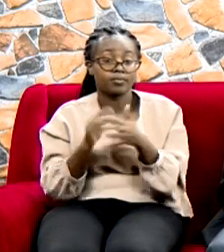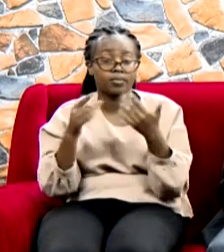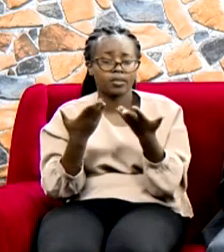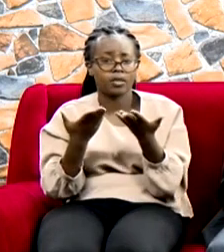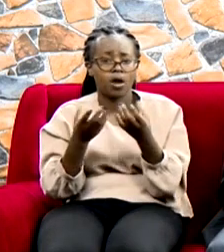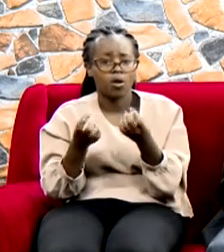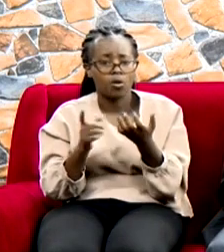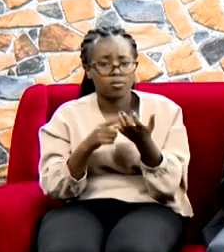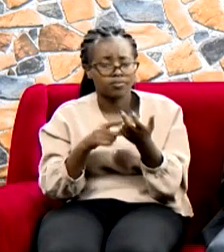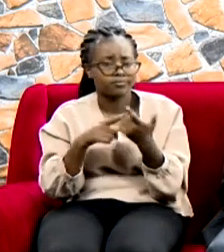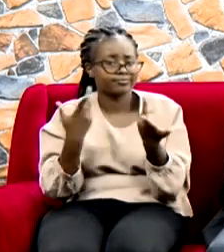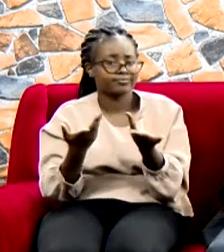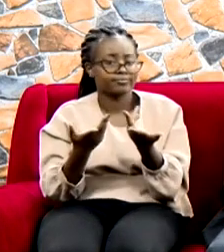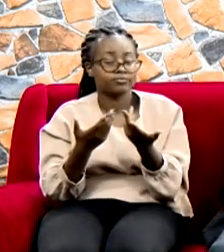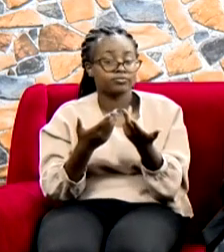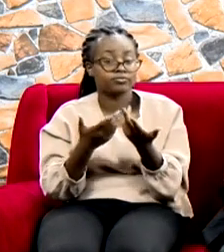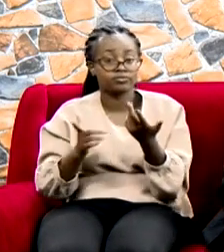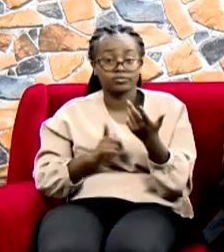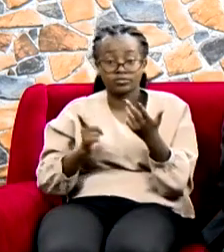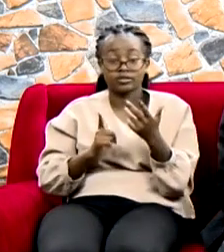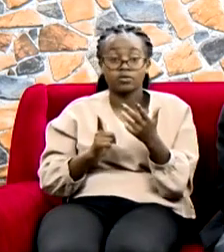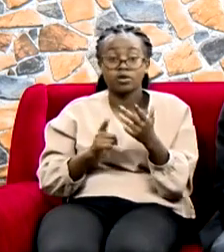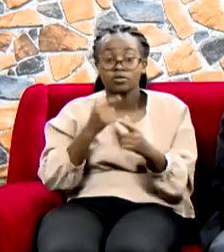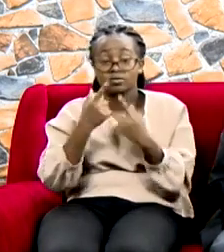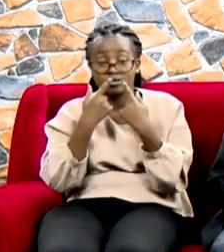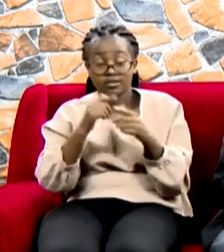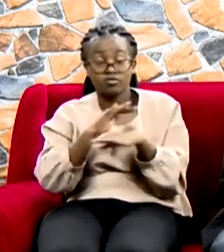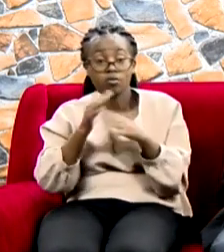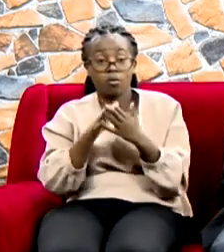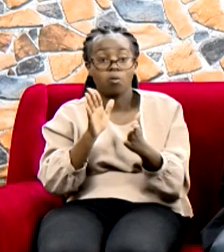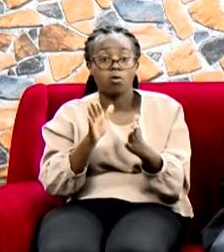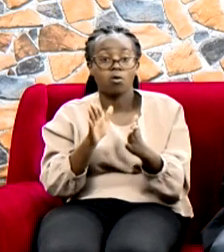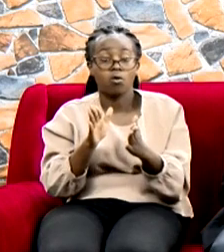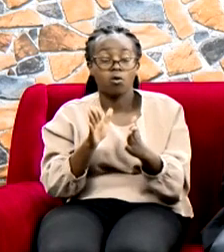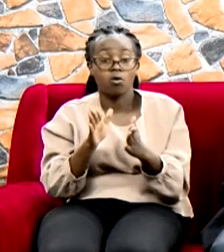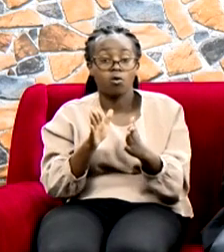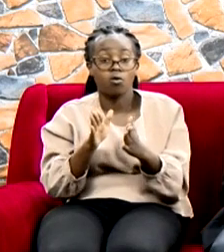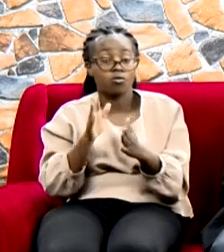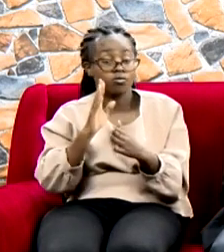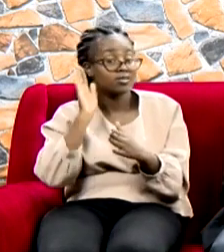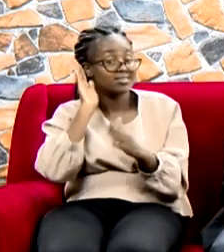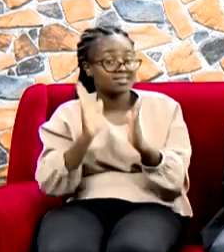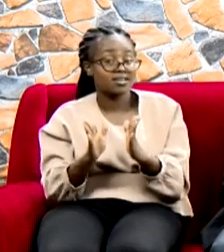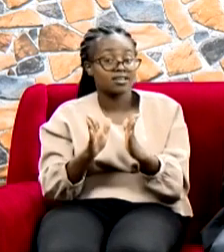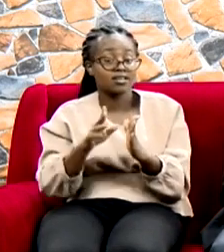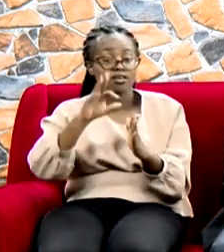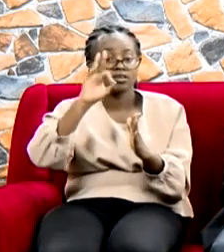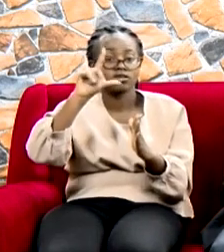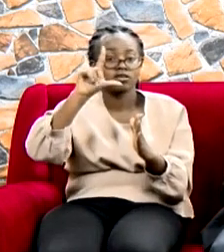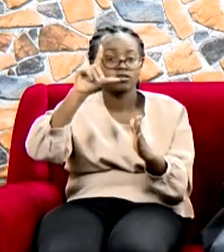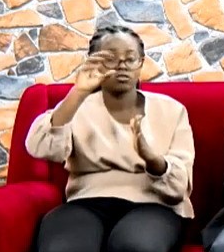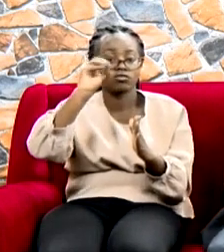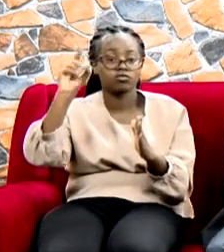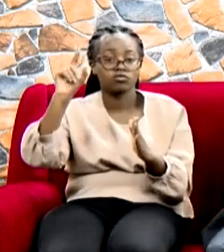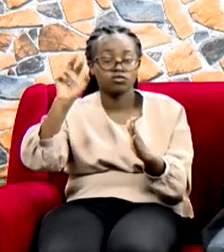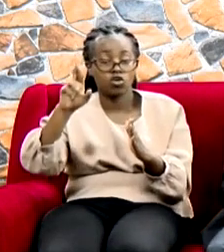or if it's styles or something like that. The leading one that I would recommend for most of my listeners would be floor time therapy.